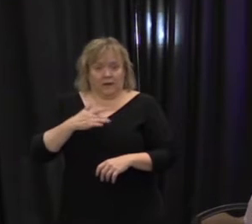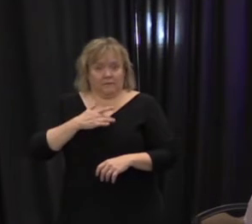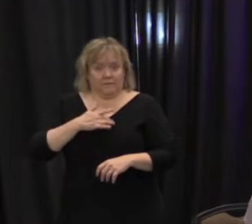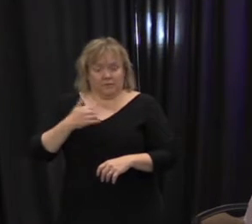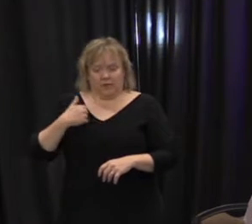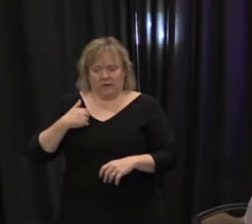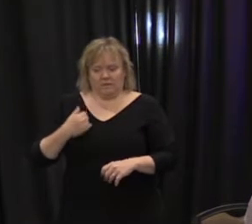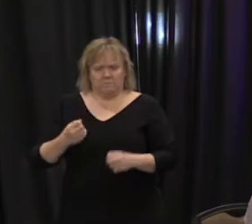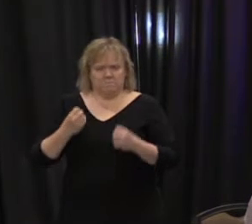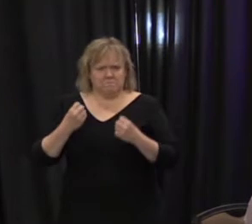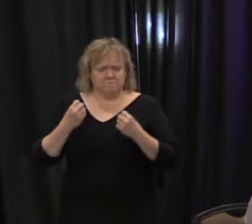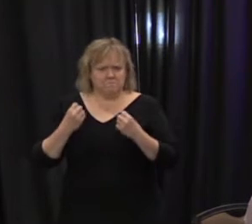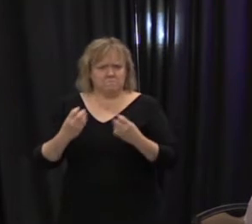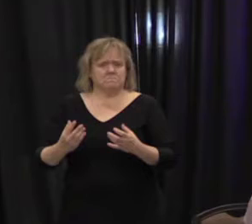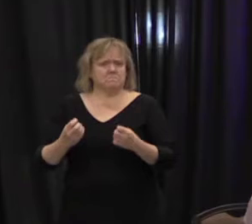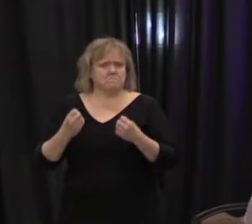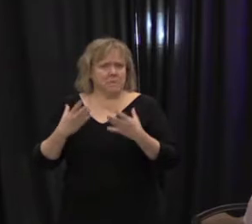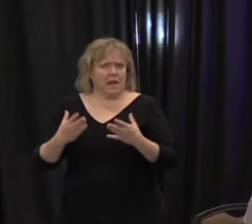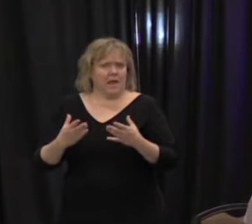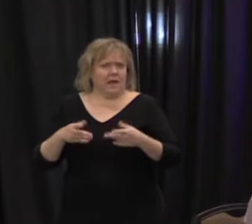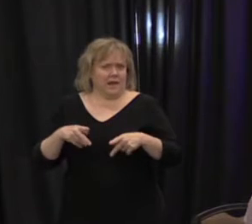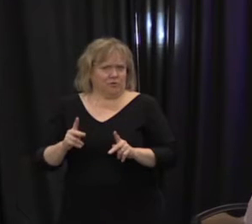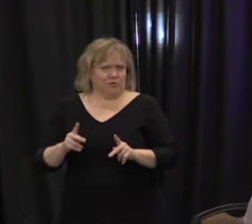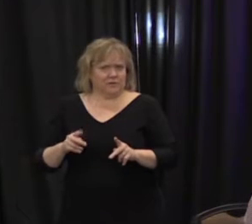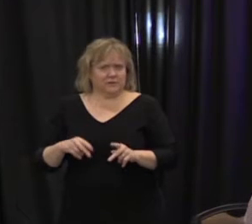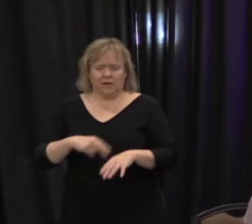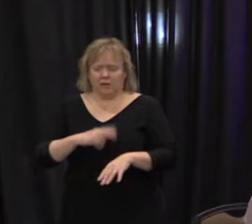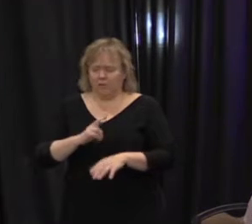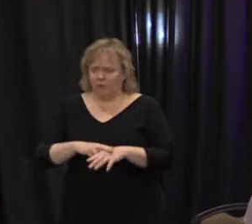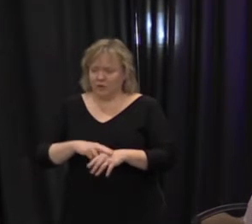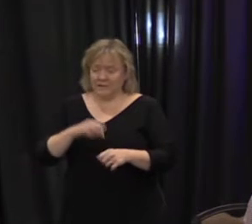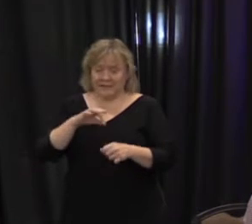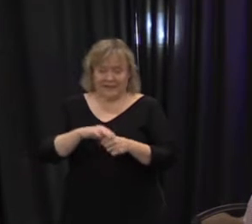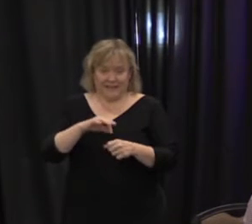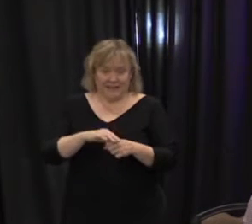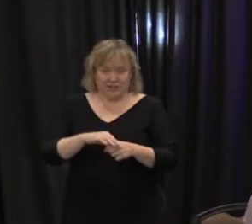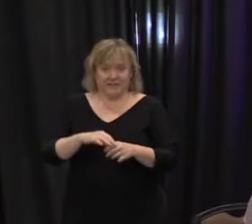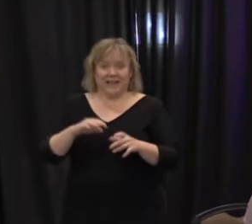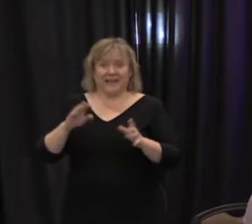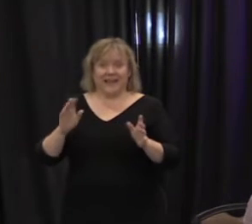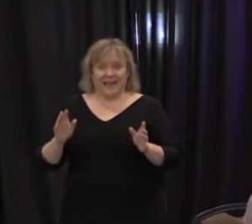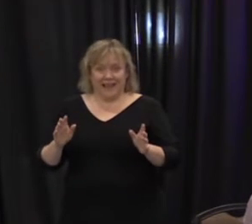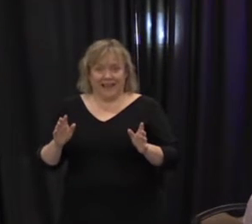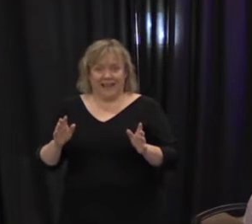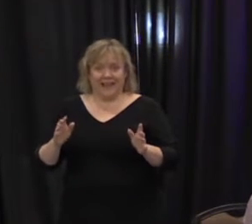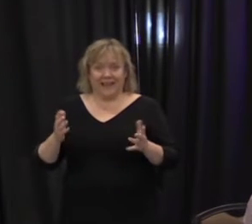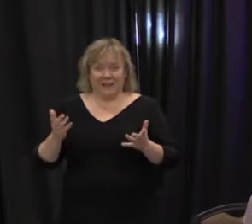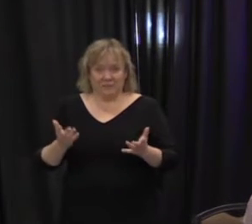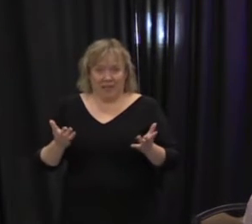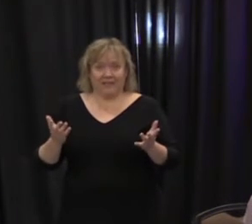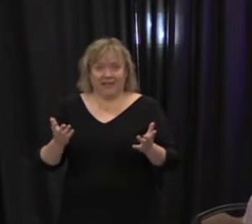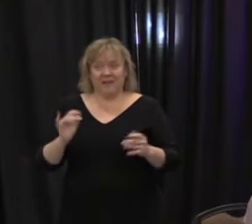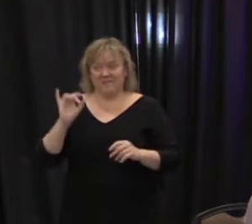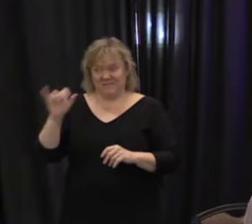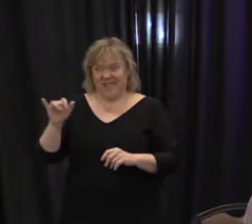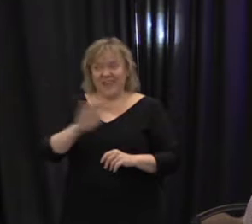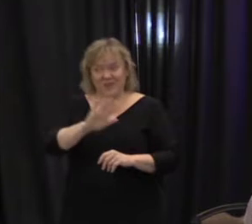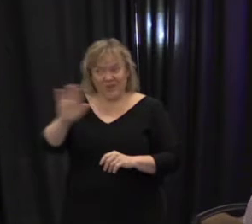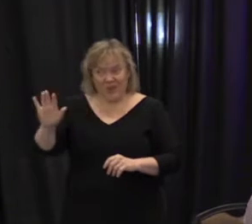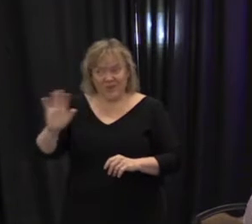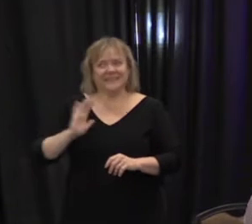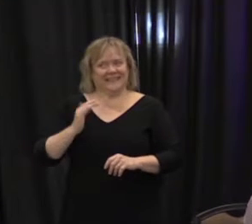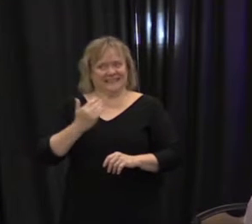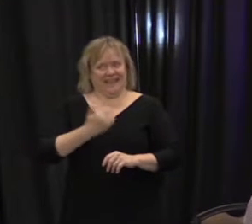mean, you know, the election for us was like, welcome y'all. Like, we've been going